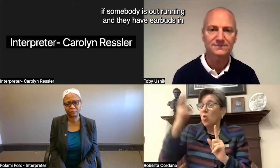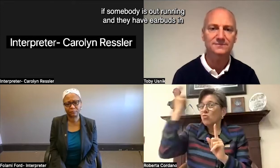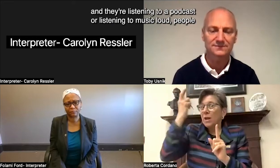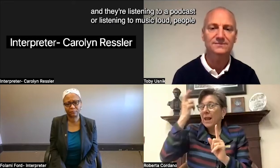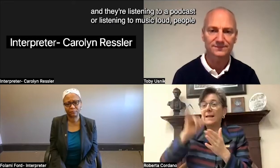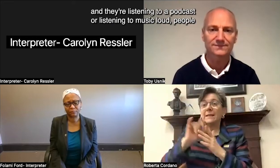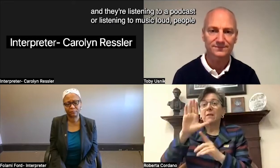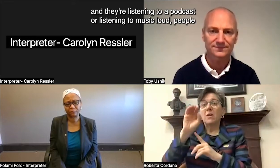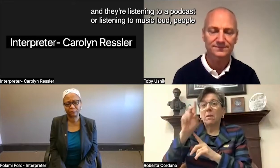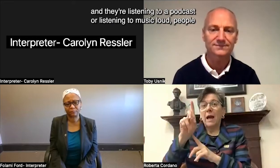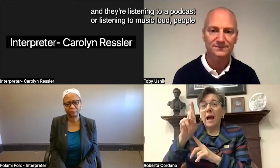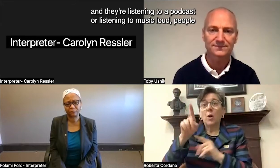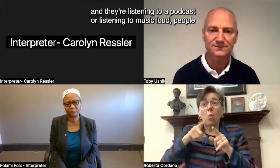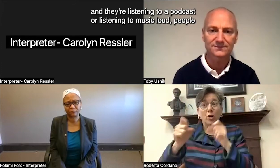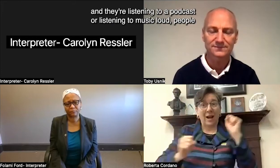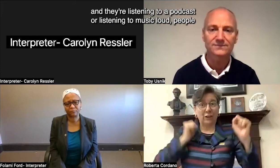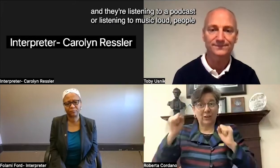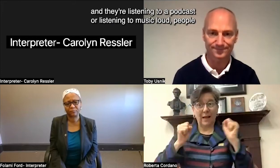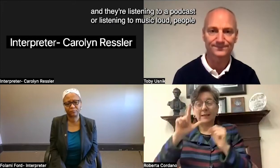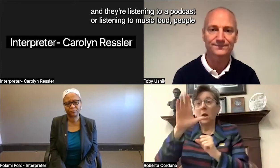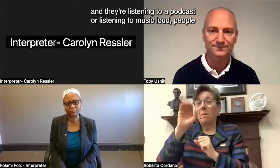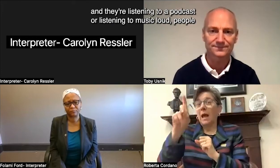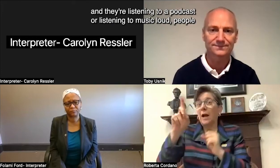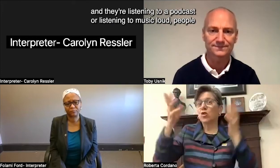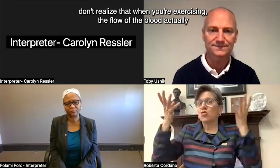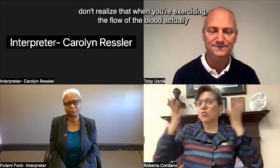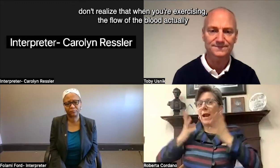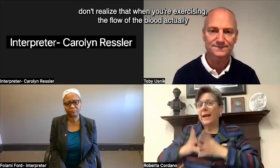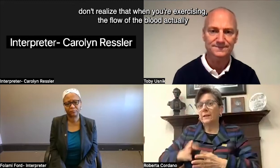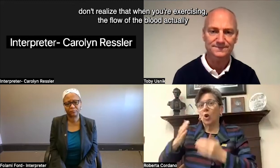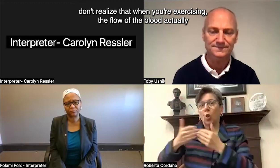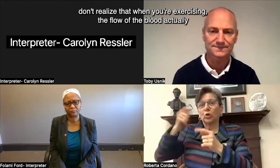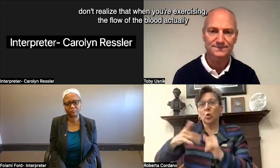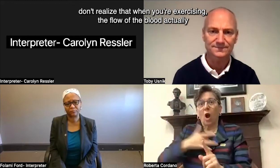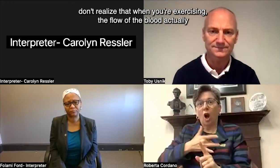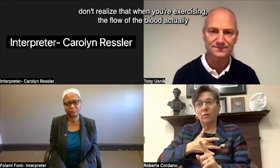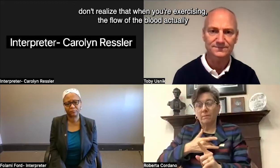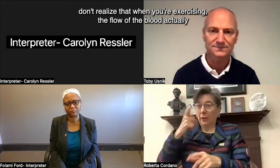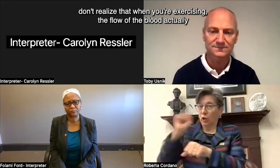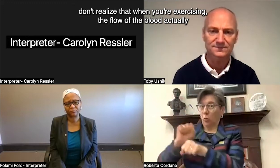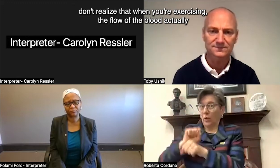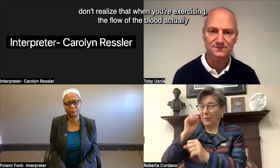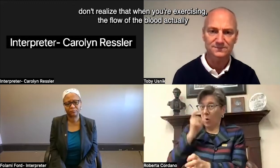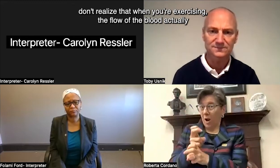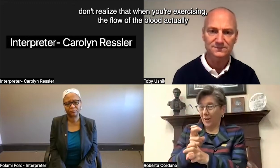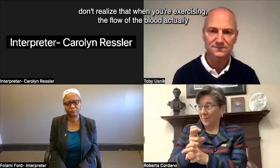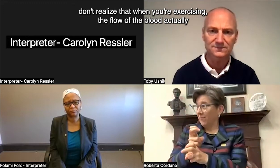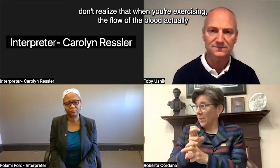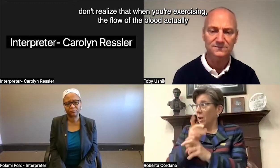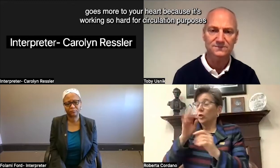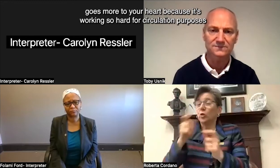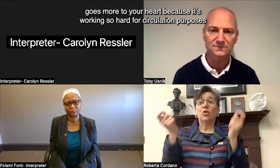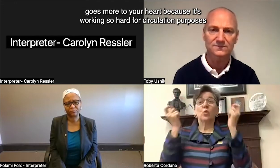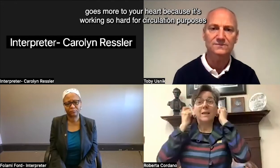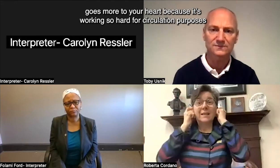podcast or listen to music loud, people don't realize that when you're exercising, the flow of the blood actually goes more to your heart